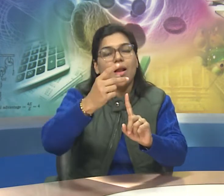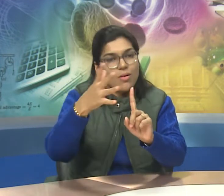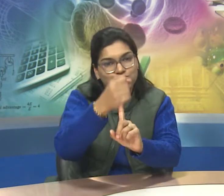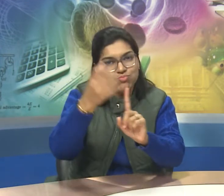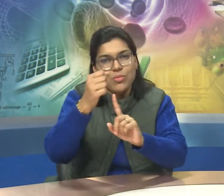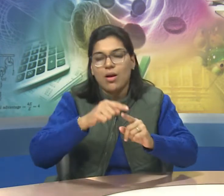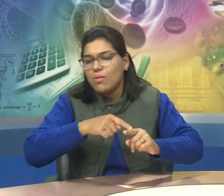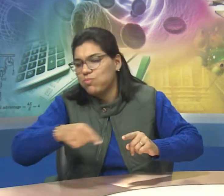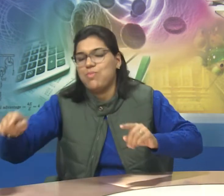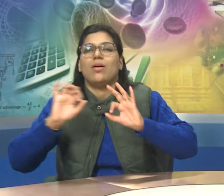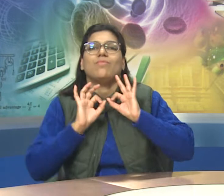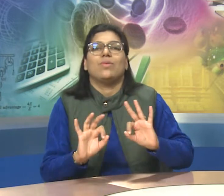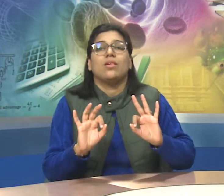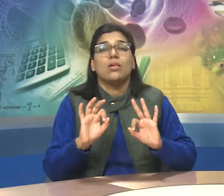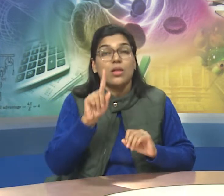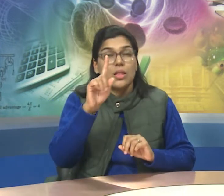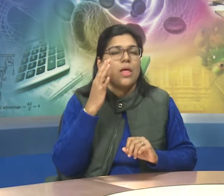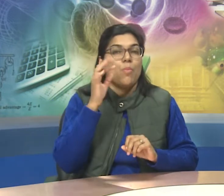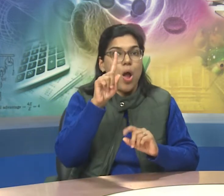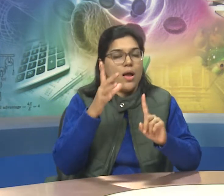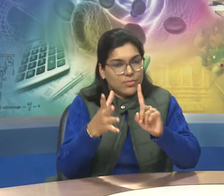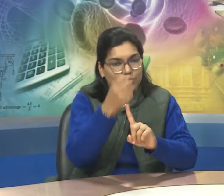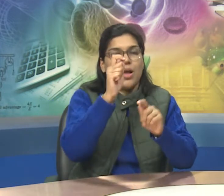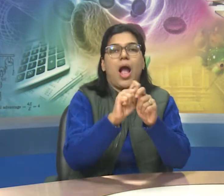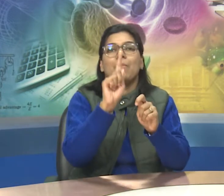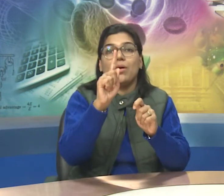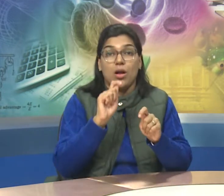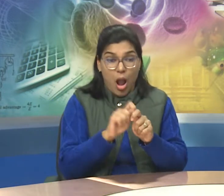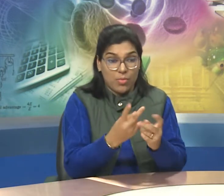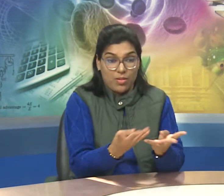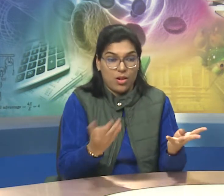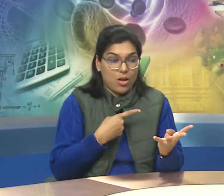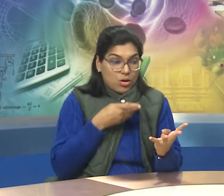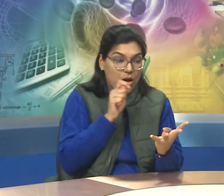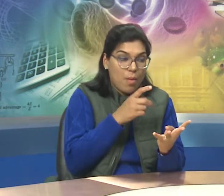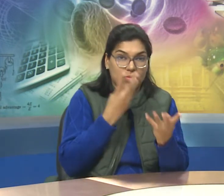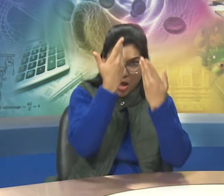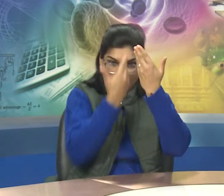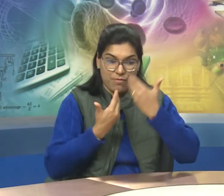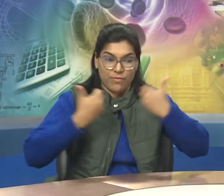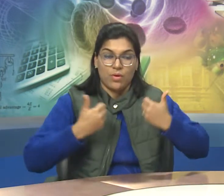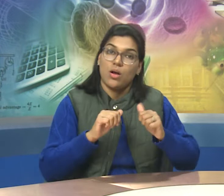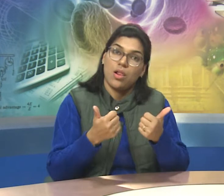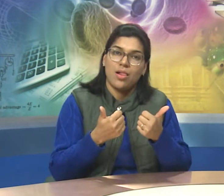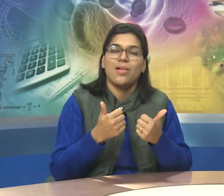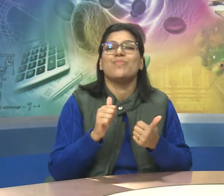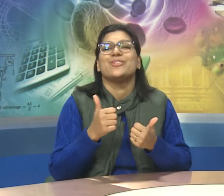It is important to choose one goal at a time and